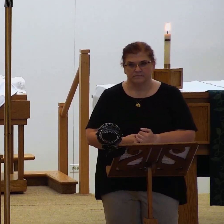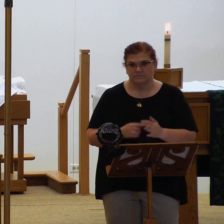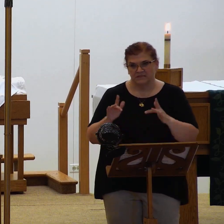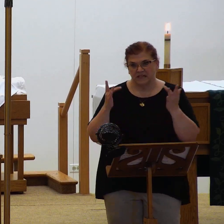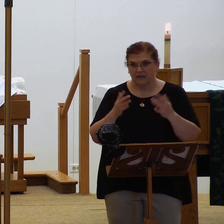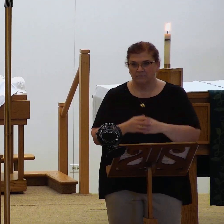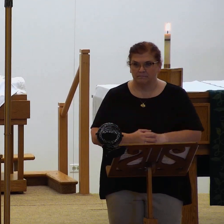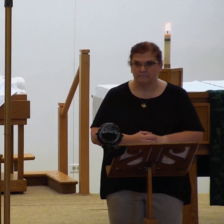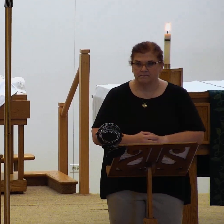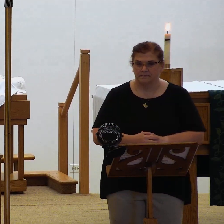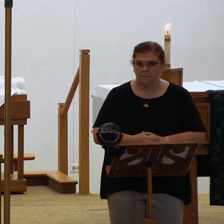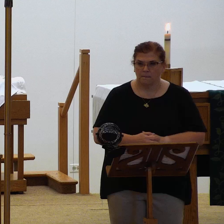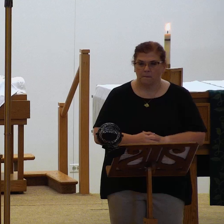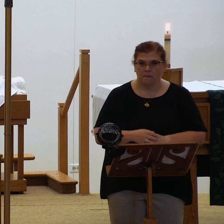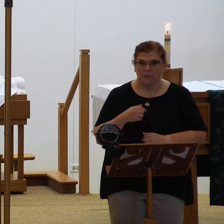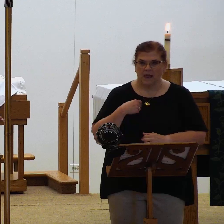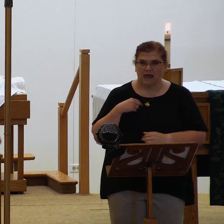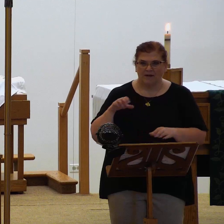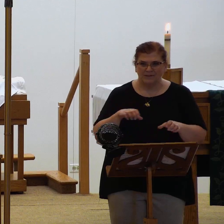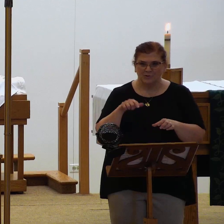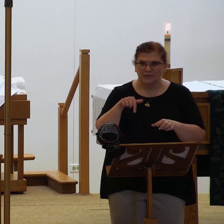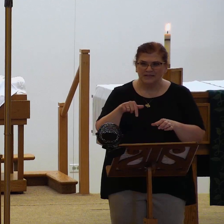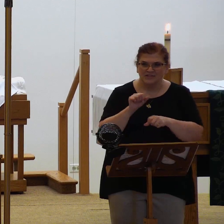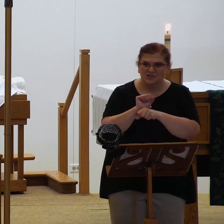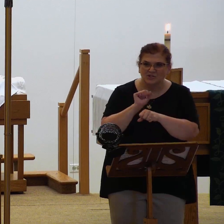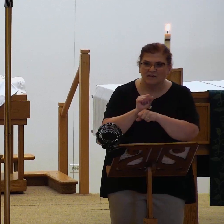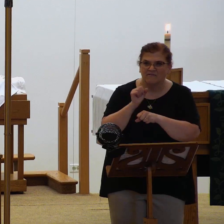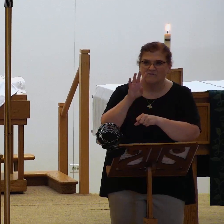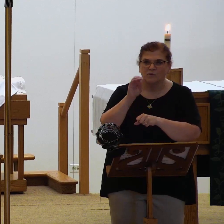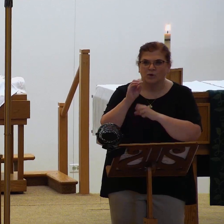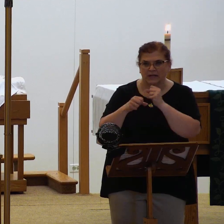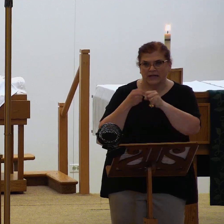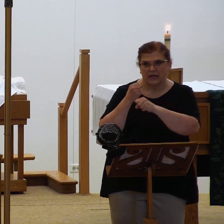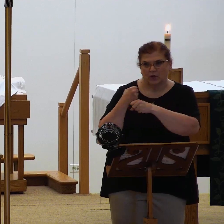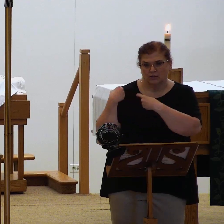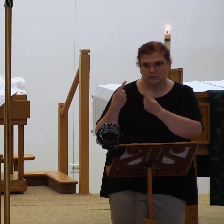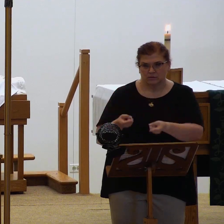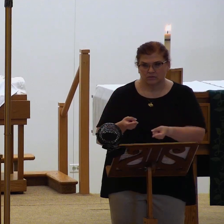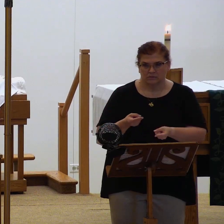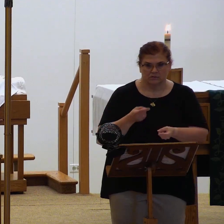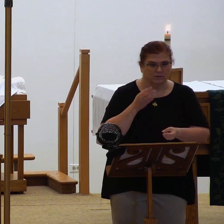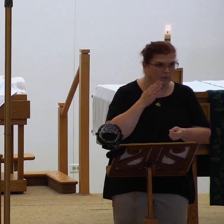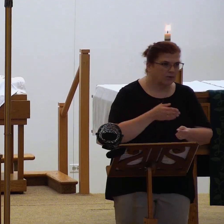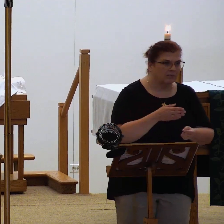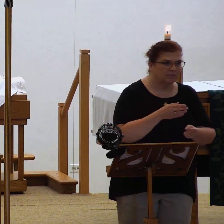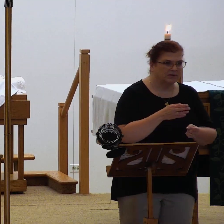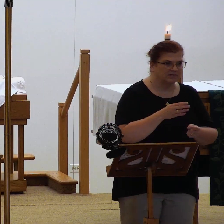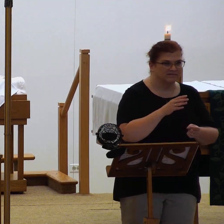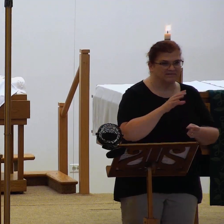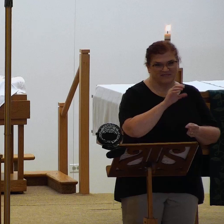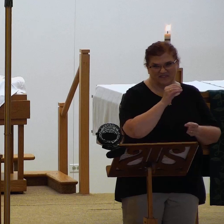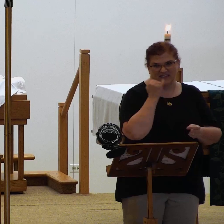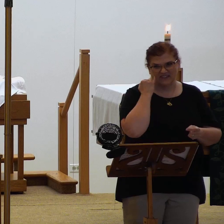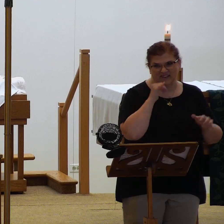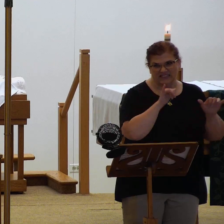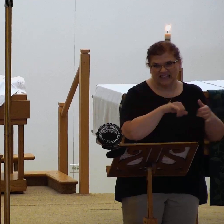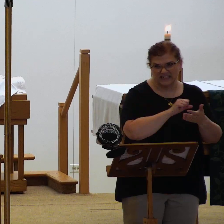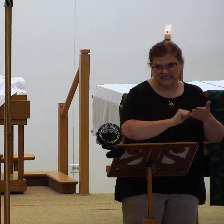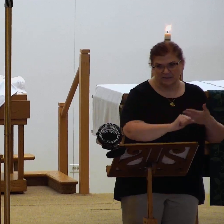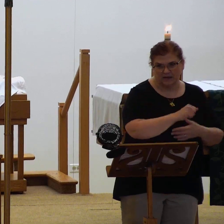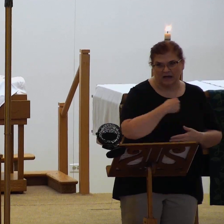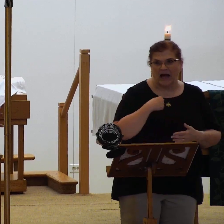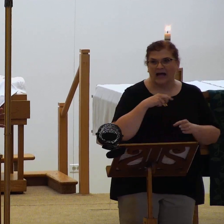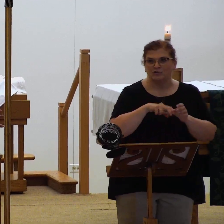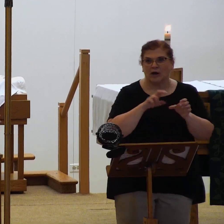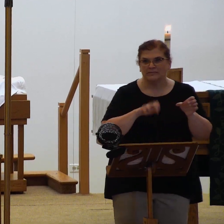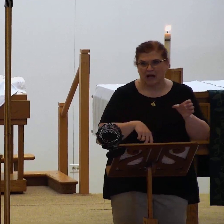light. I've been at this for 40 years. Would have been 50 if I stayed in seminary the first time. I was a dropout